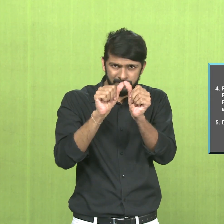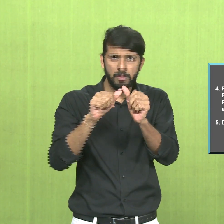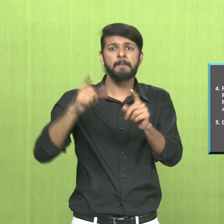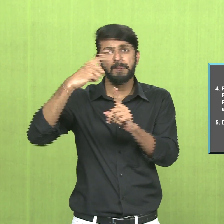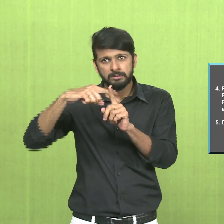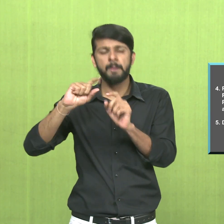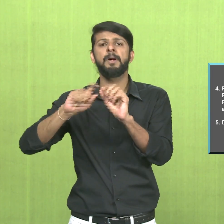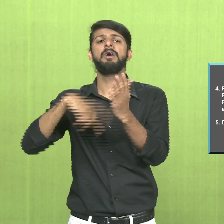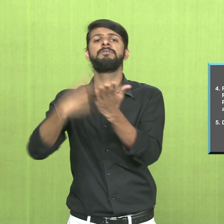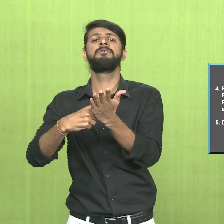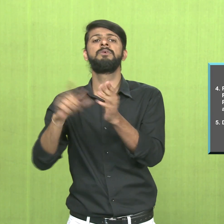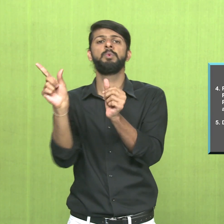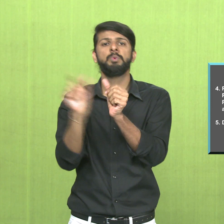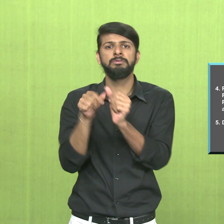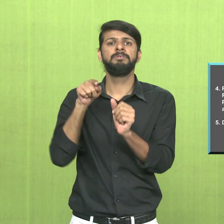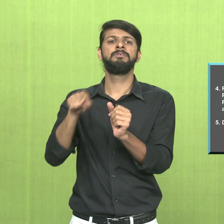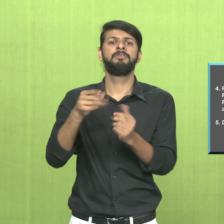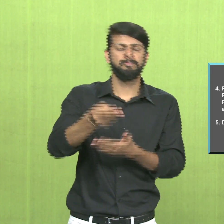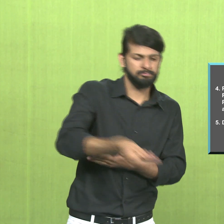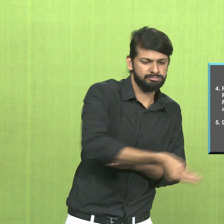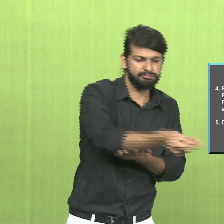are known as Aripana.